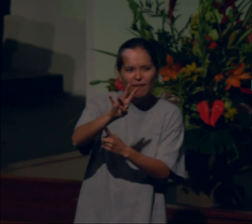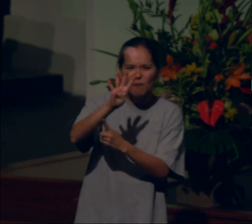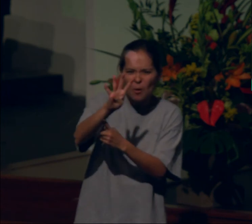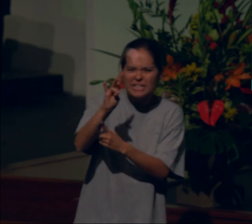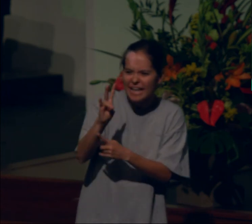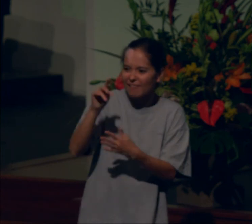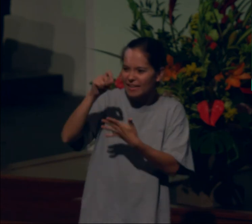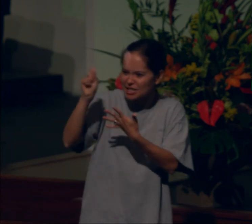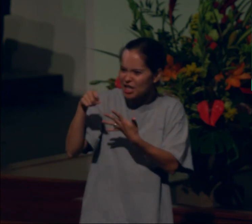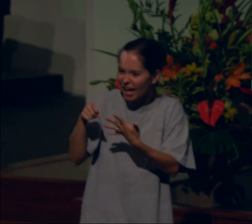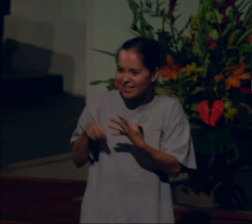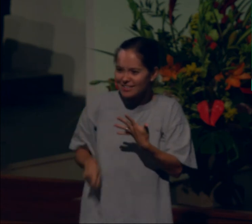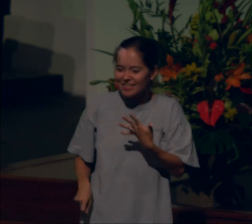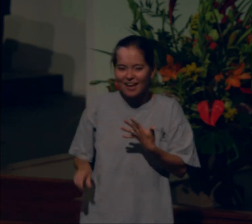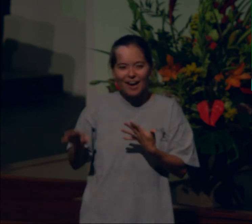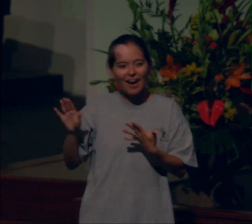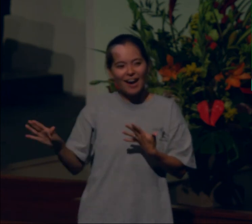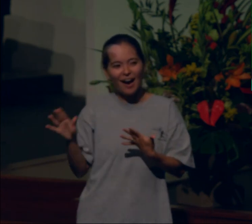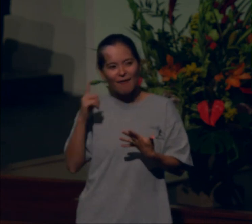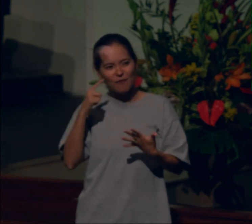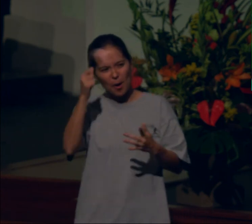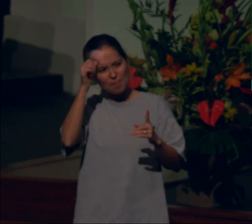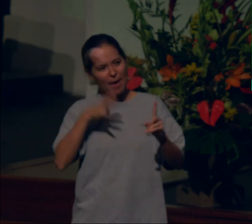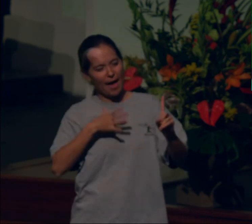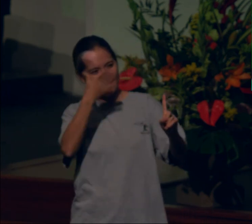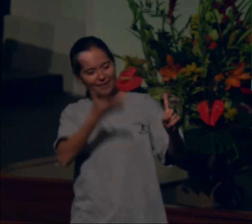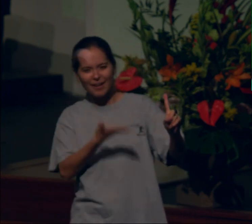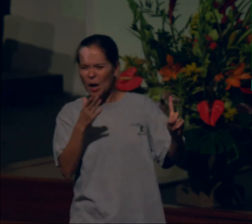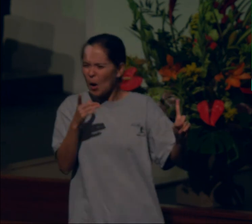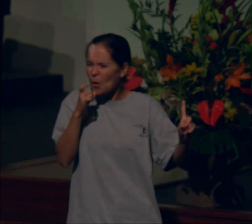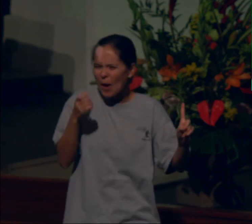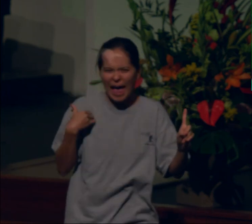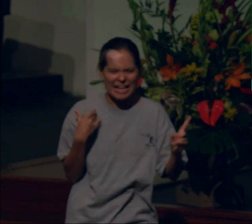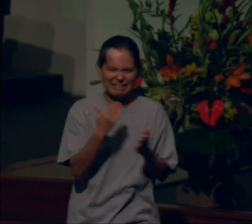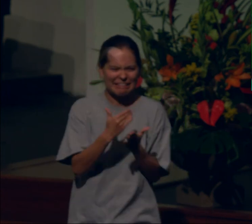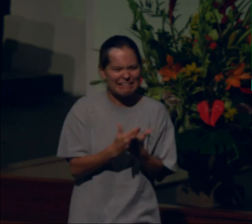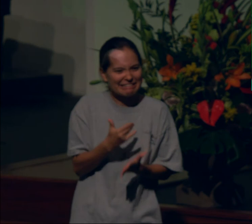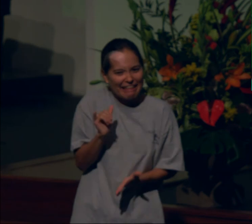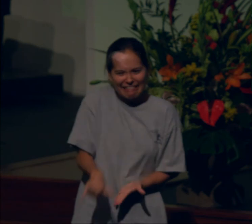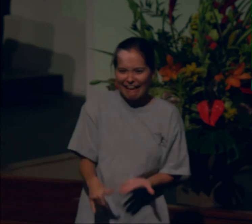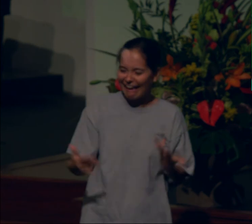47 line items. 47. Who does that?